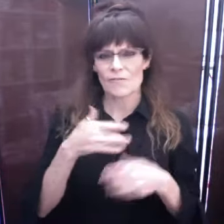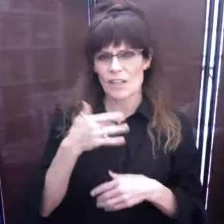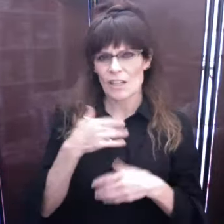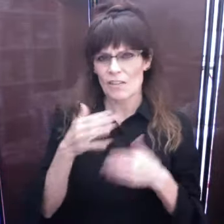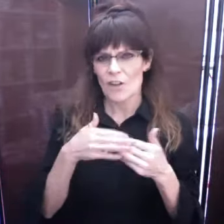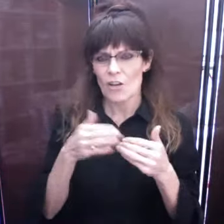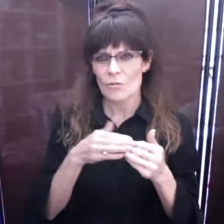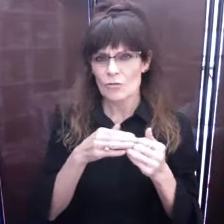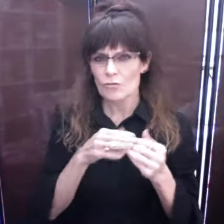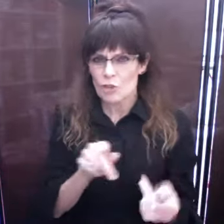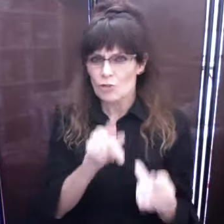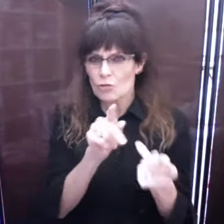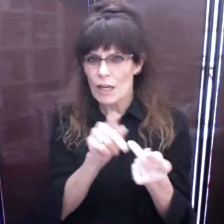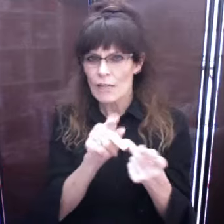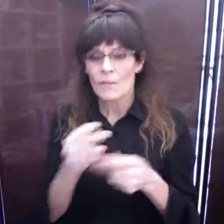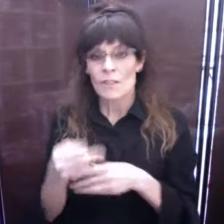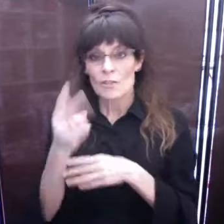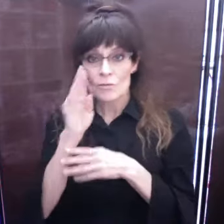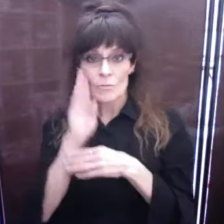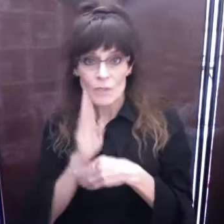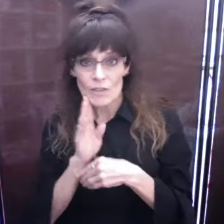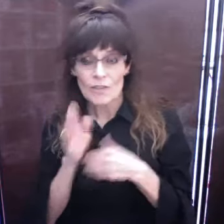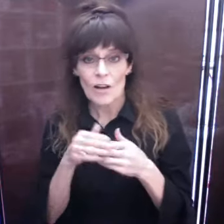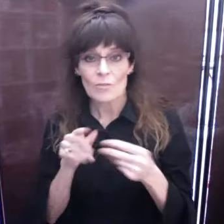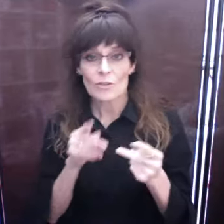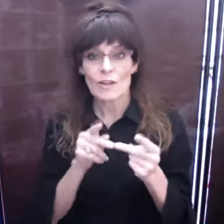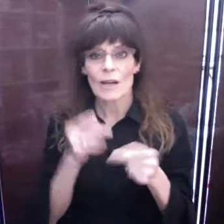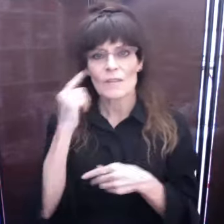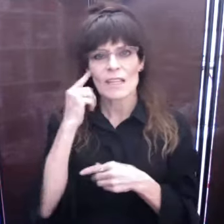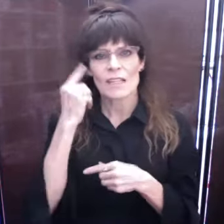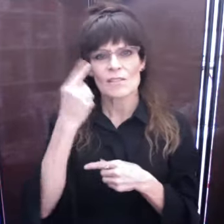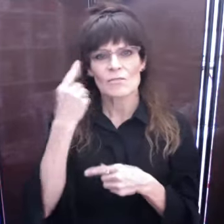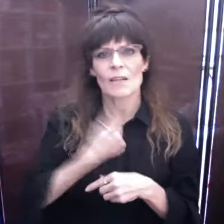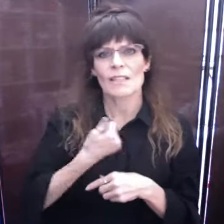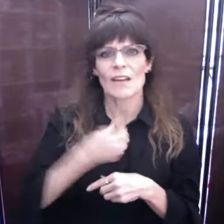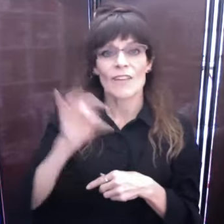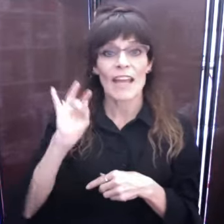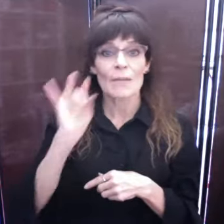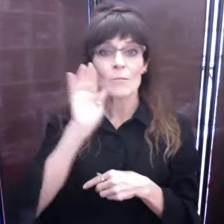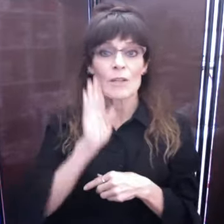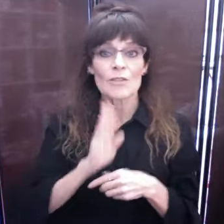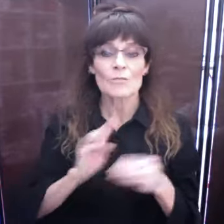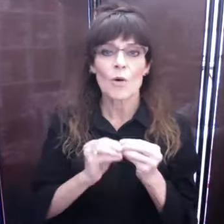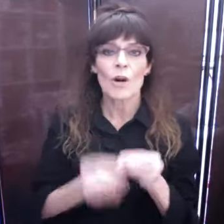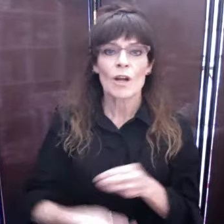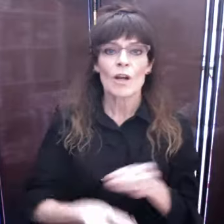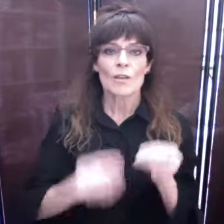almost just right, man, at 8 beers, now I'm really almost just right. And the more I drink, the more almost just right I become.